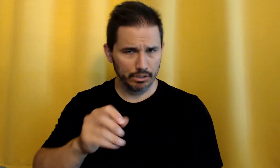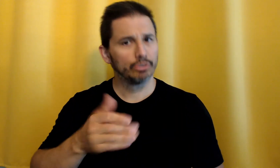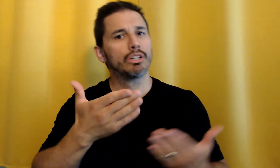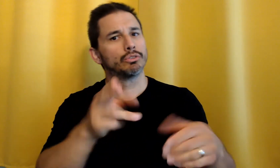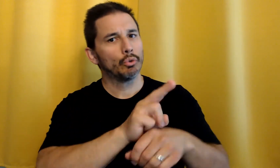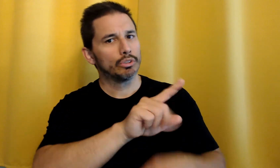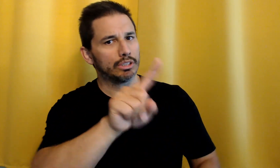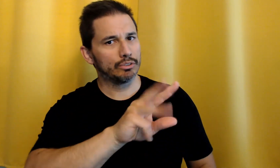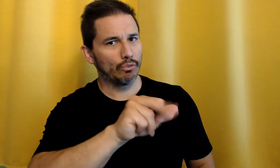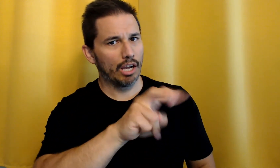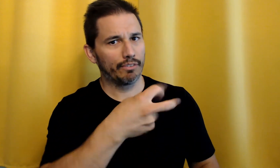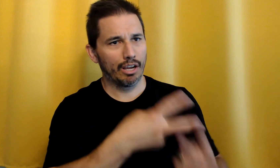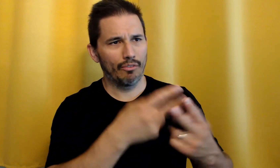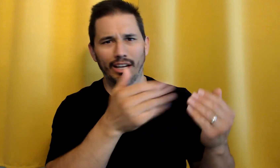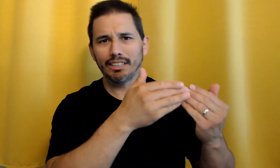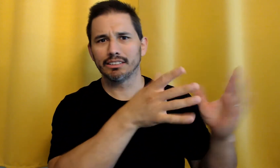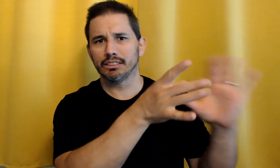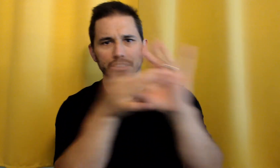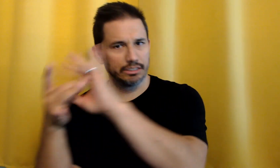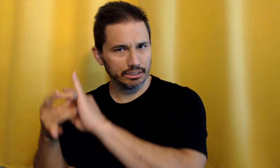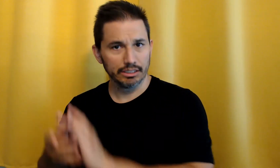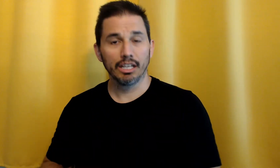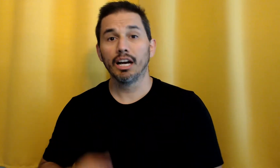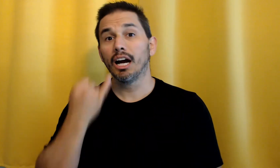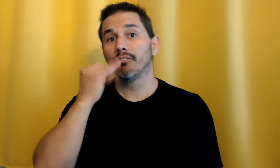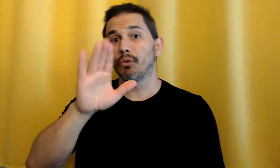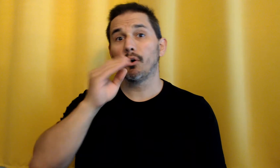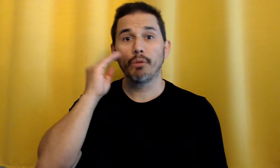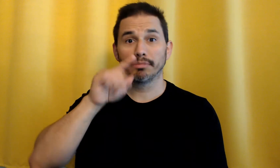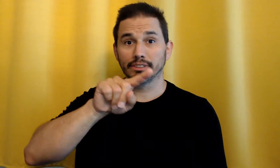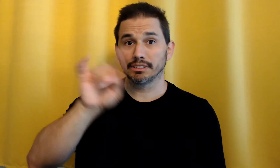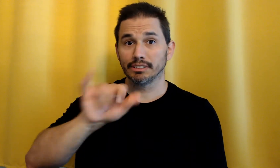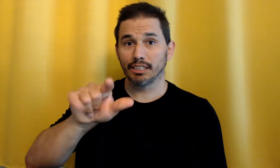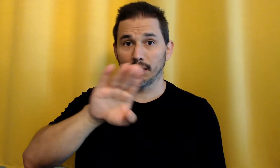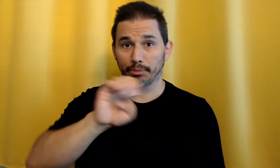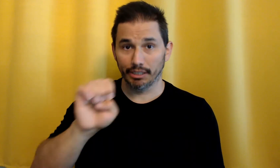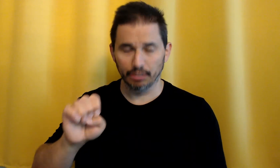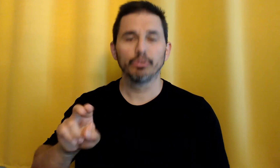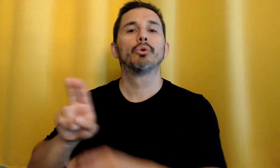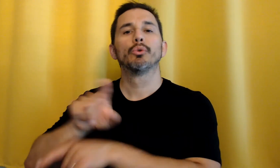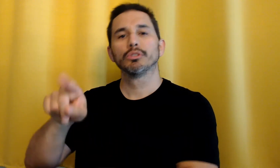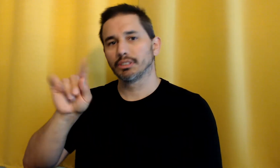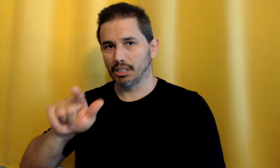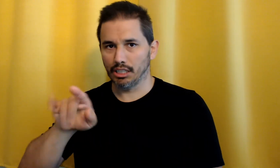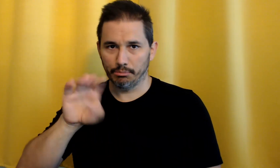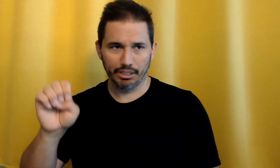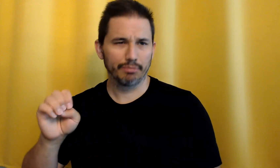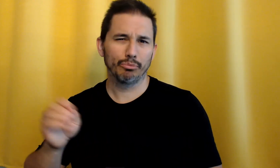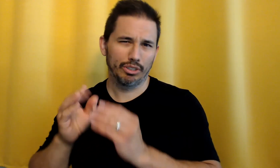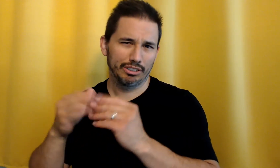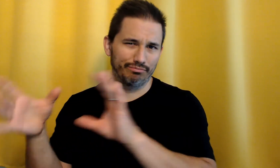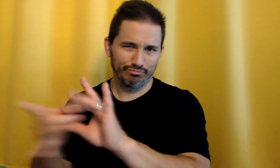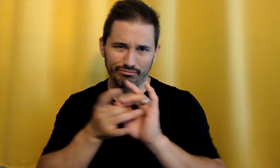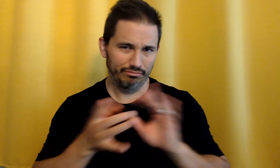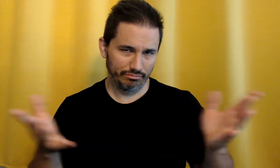Z-wave products, then use the Z-wave one. It'd be easier to connect everything together. And likewise, if your home is mostly Zigbee